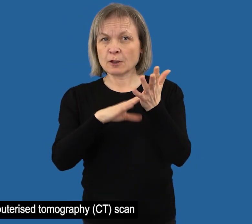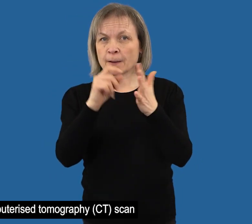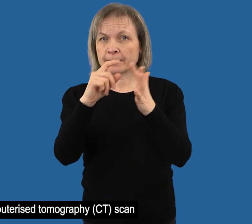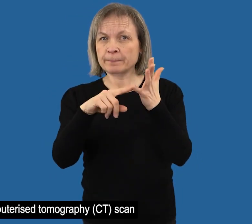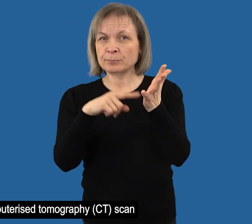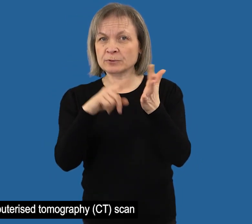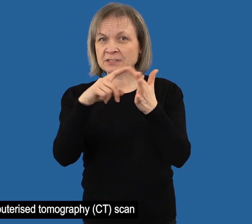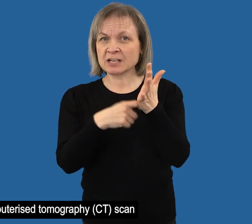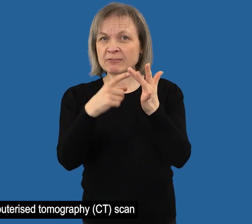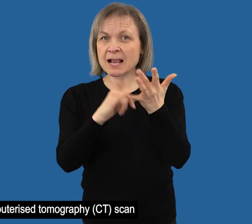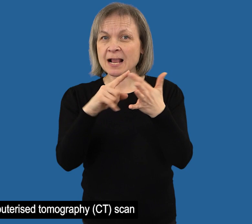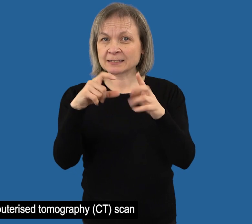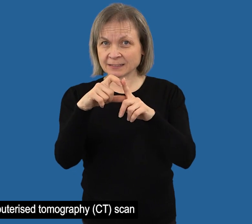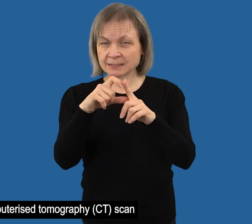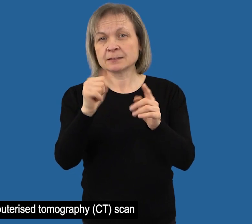computerized tomography, CT scan,